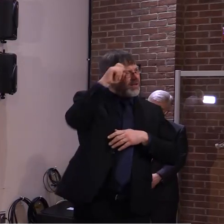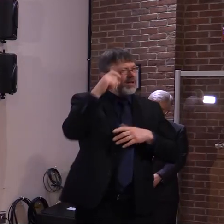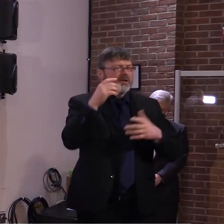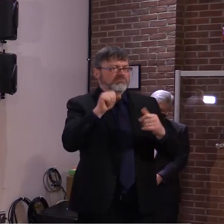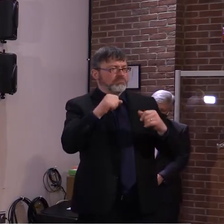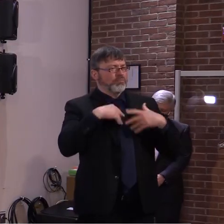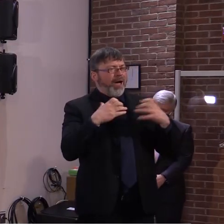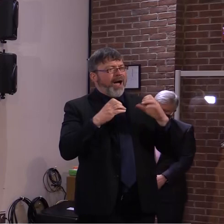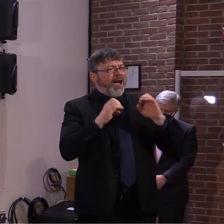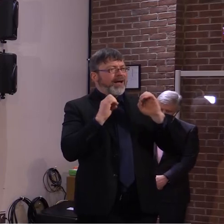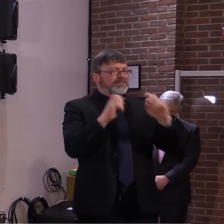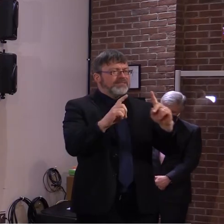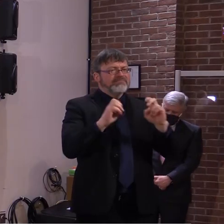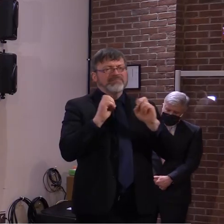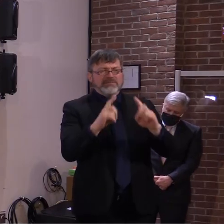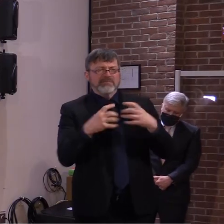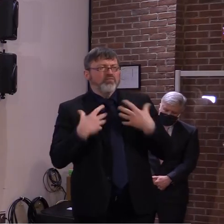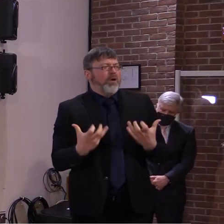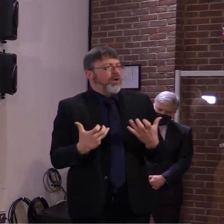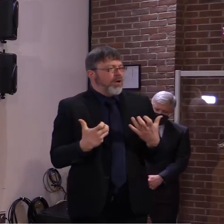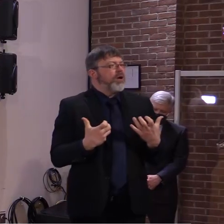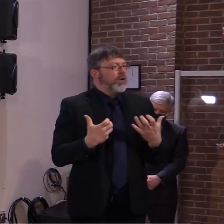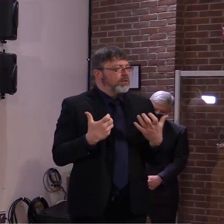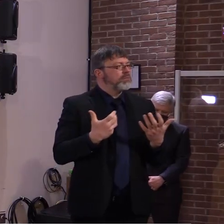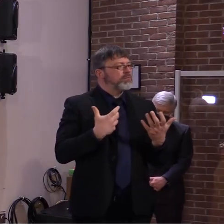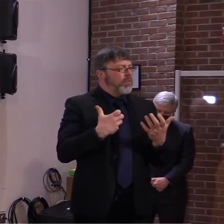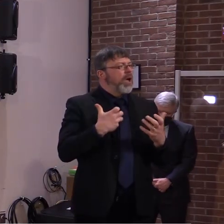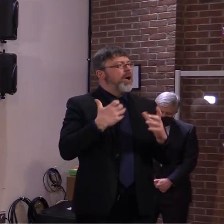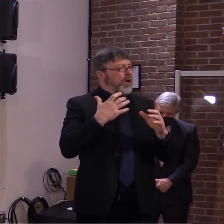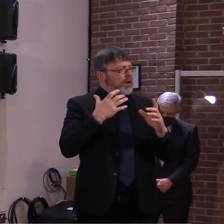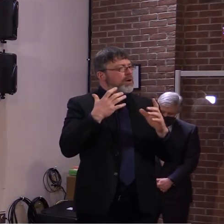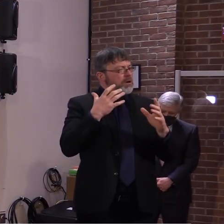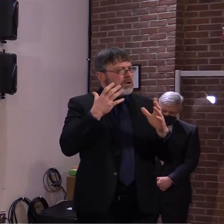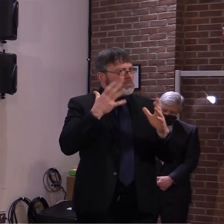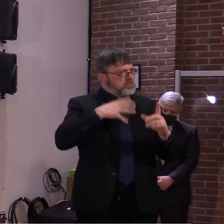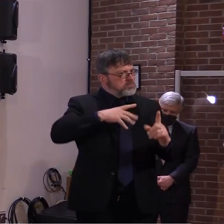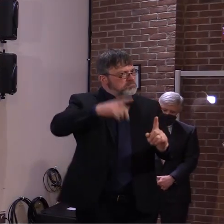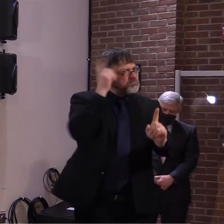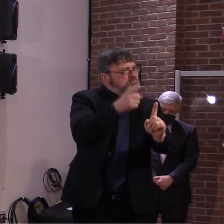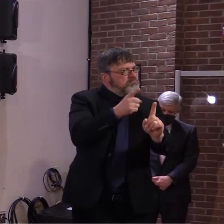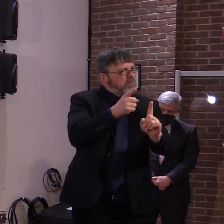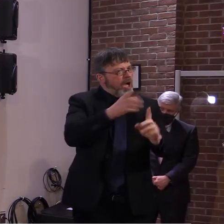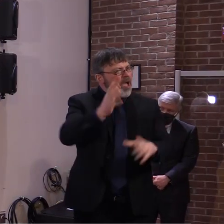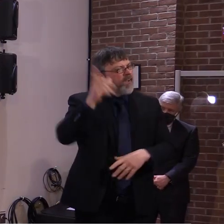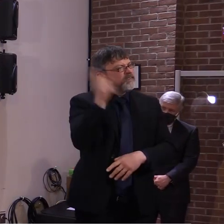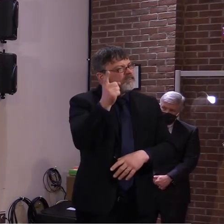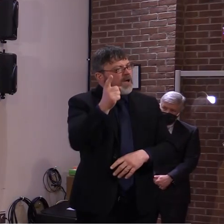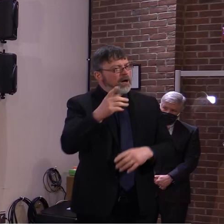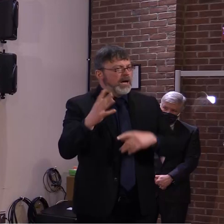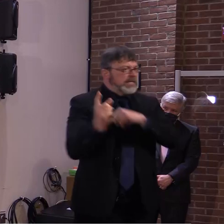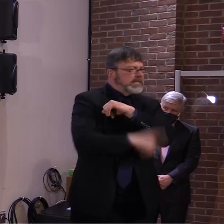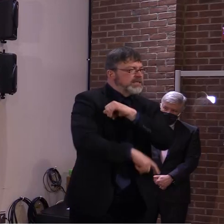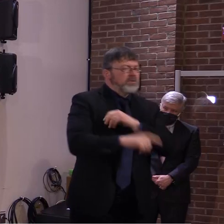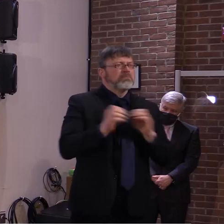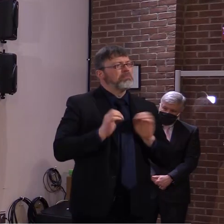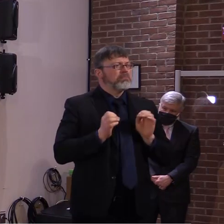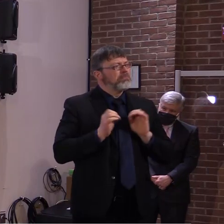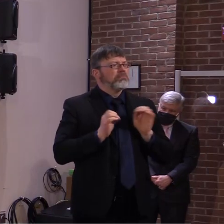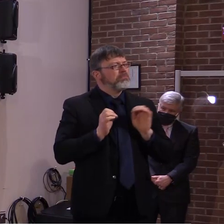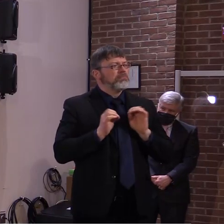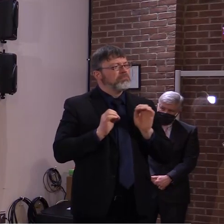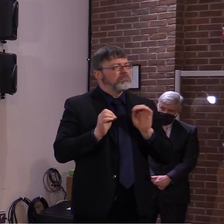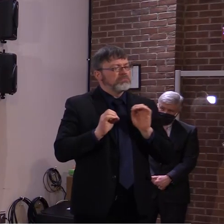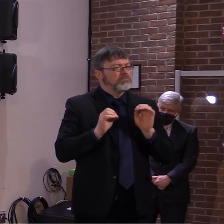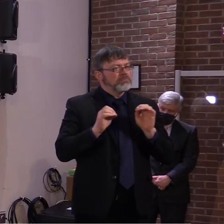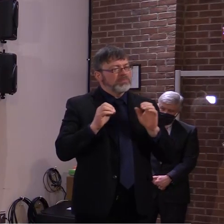responding to their specific needs, can we move them forward? So that's sort of how that went. And we're looking forward to being able to